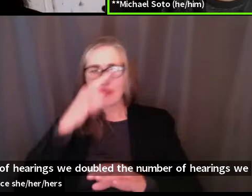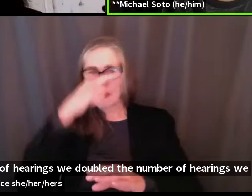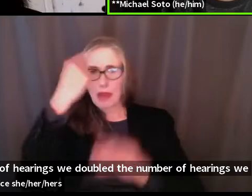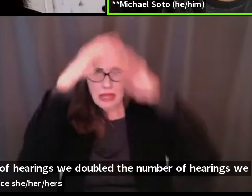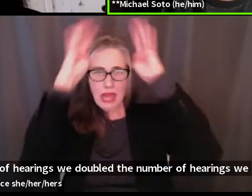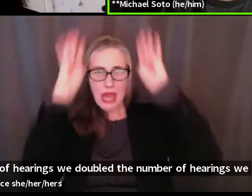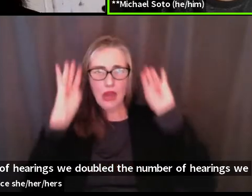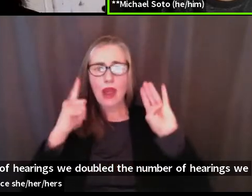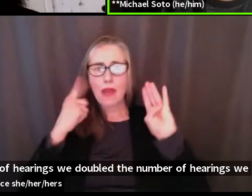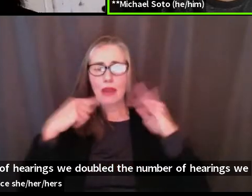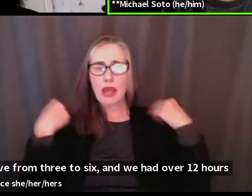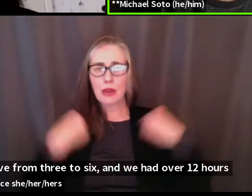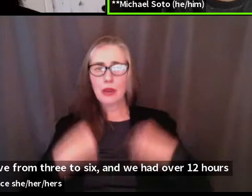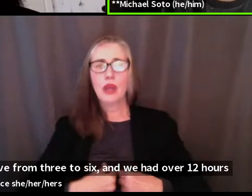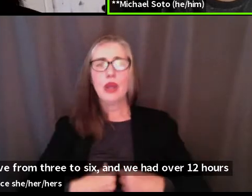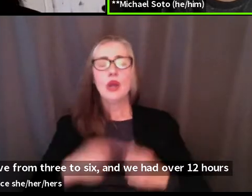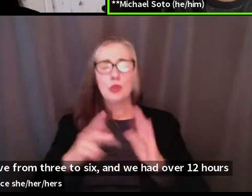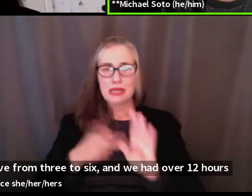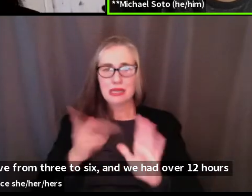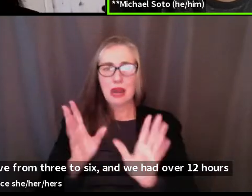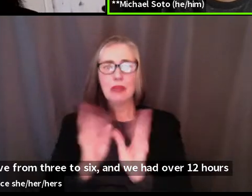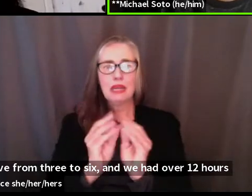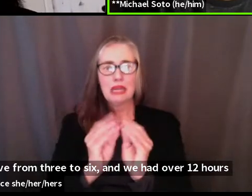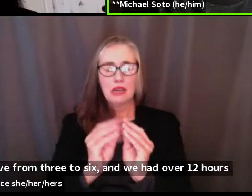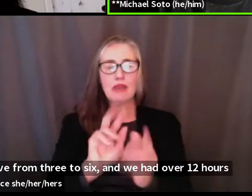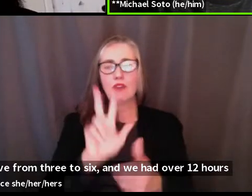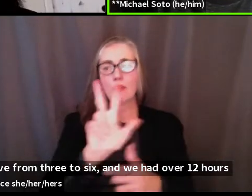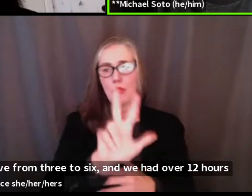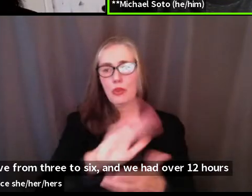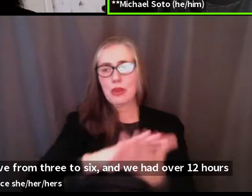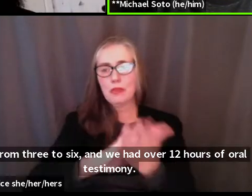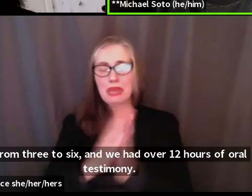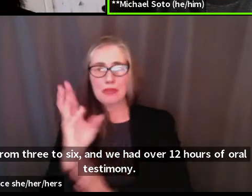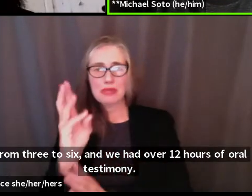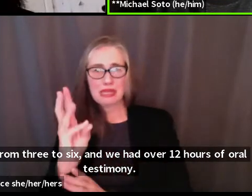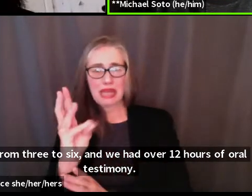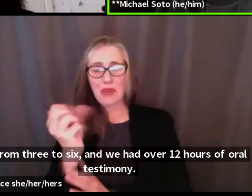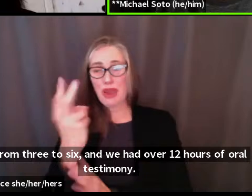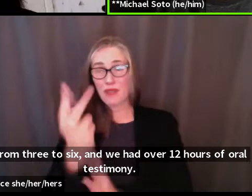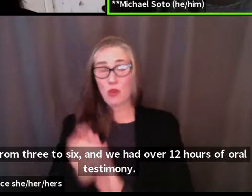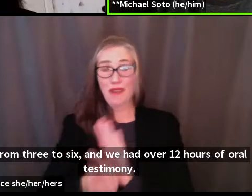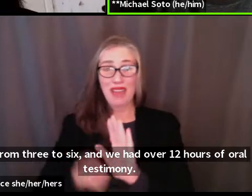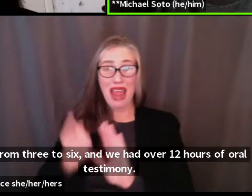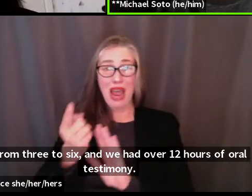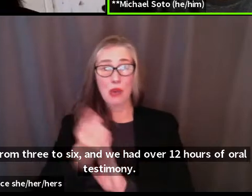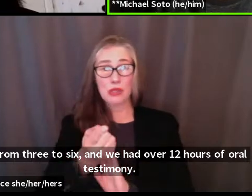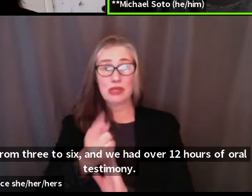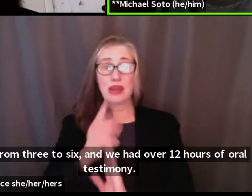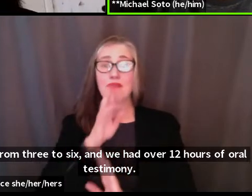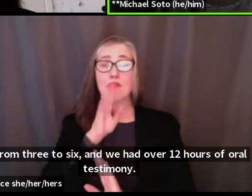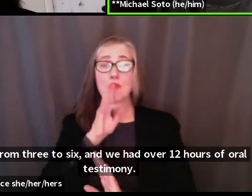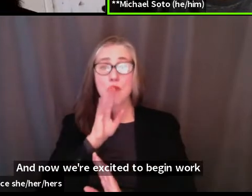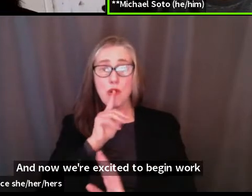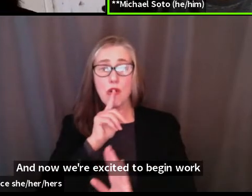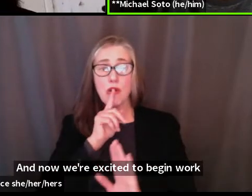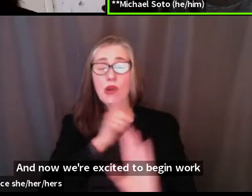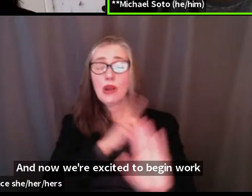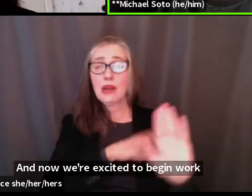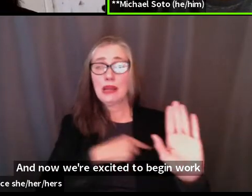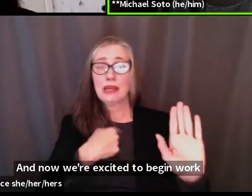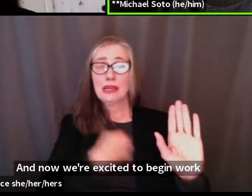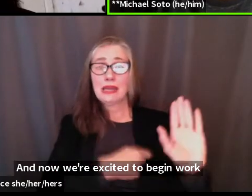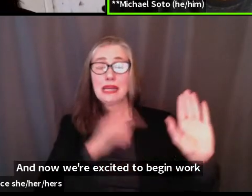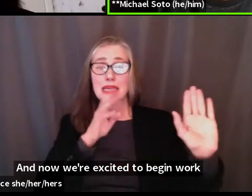we had over 12 hours of oral testimony. And now we're excited to begin working with all of the